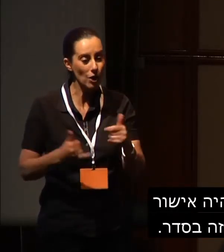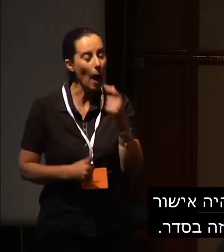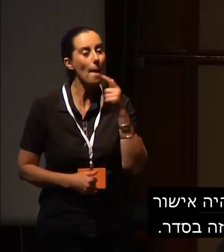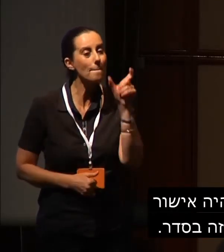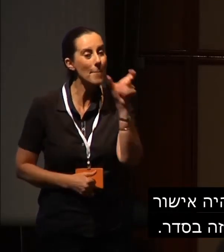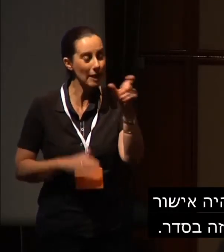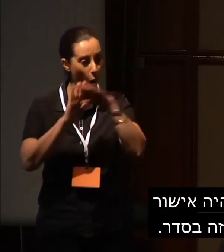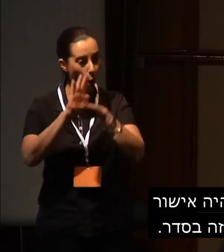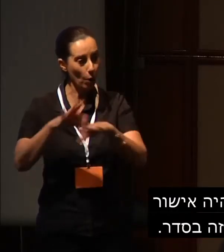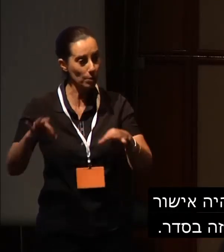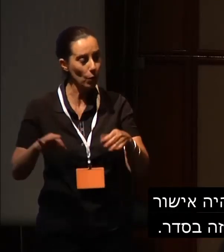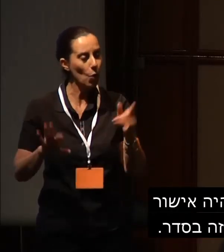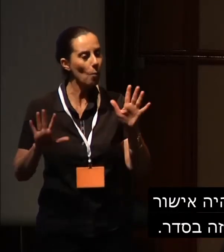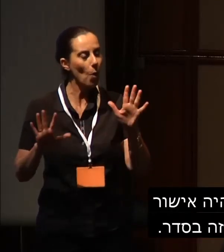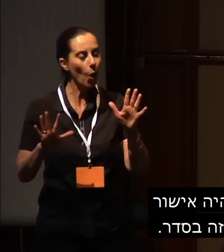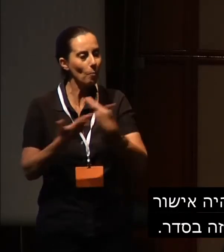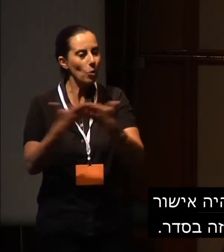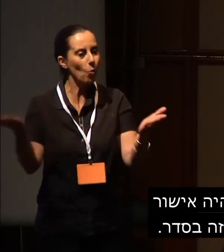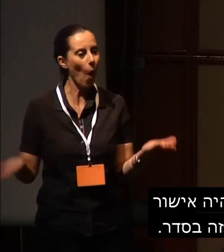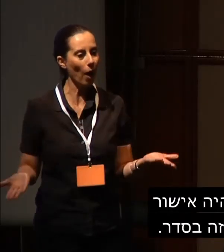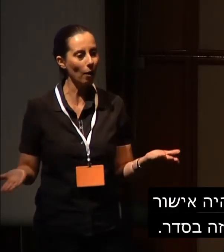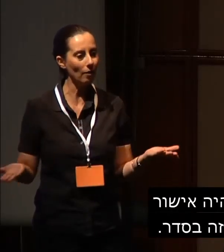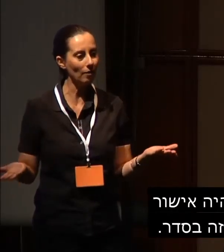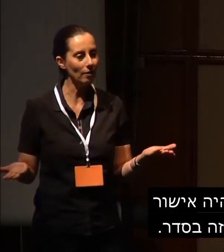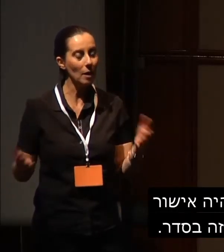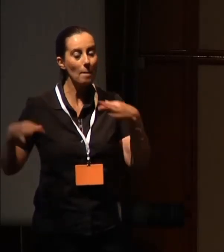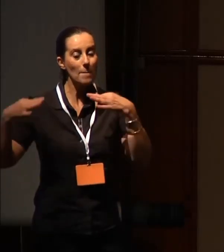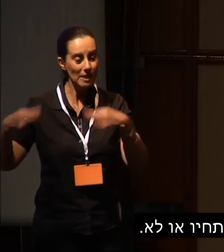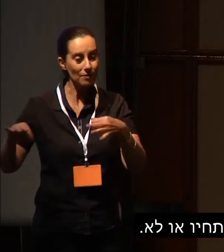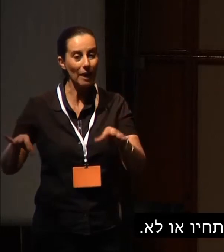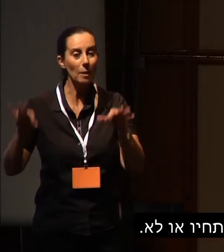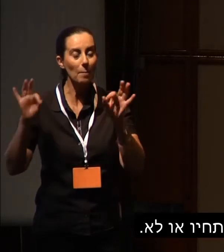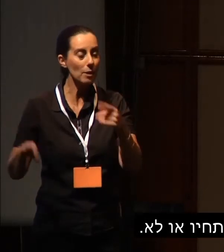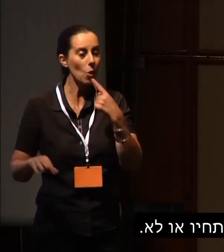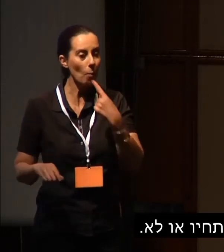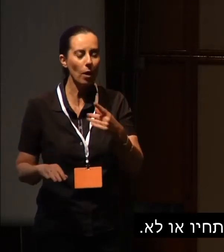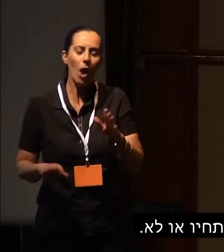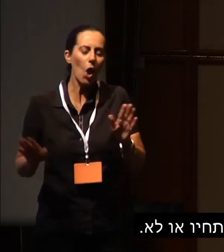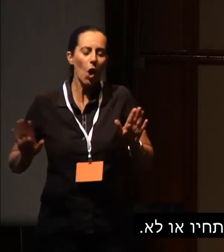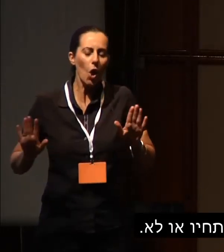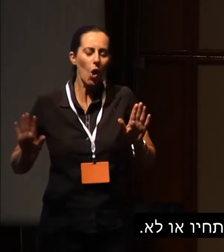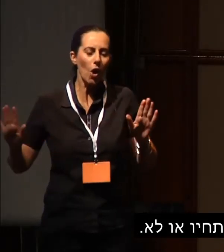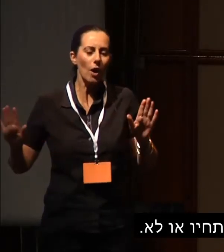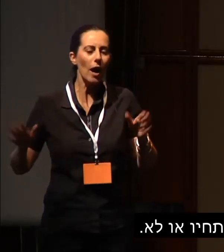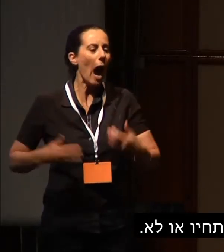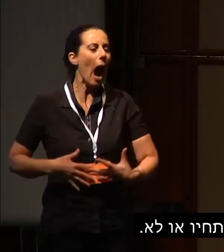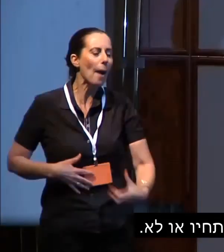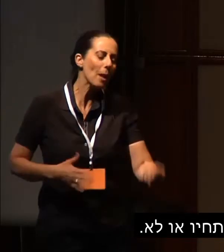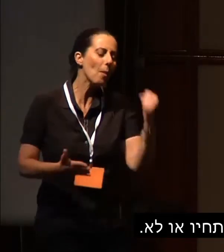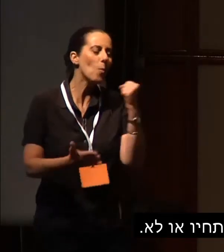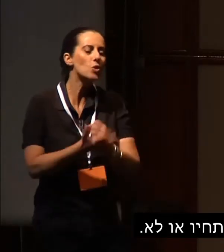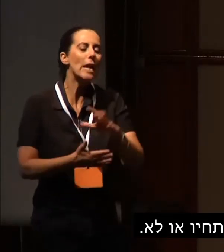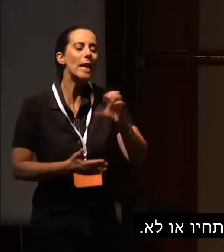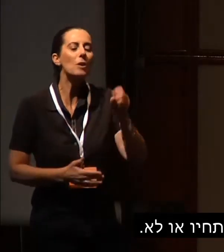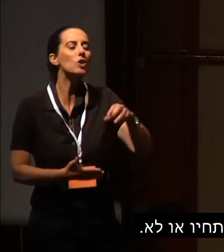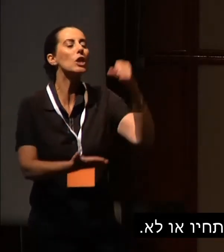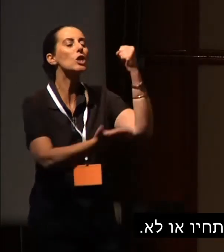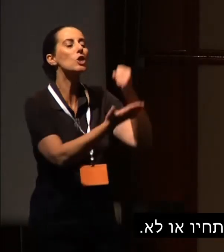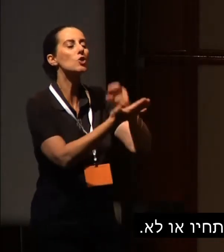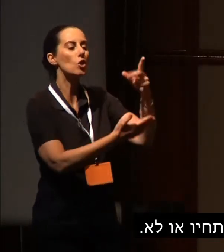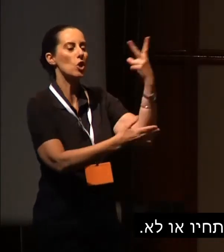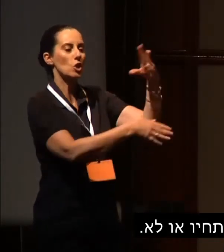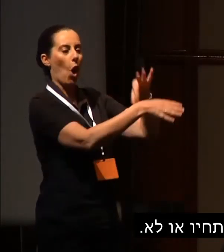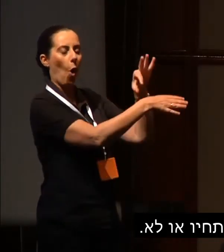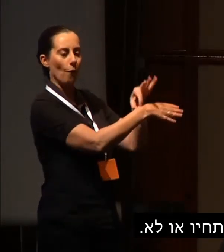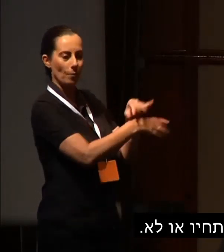said, okay, you know, it will just be certified by 2 medical professionals, it's fine. So it is it is all in the hands of like